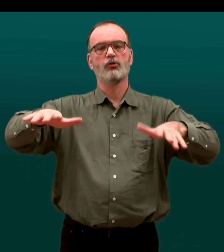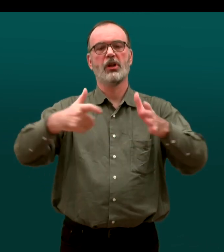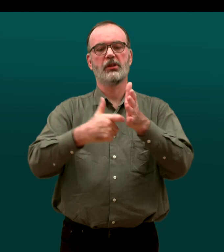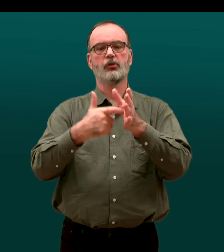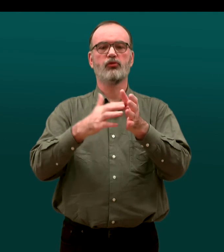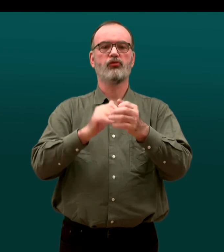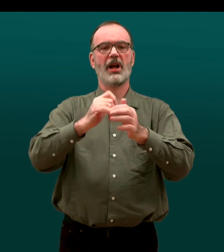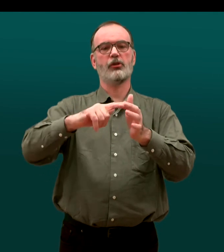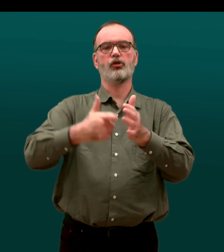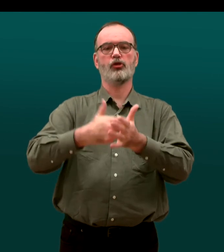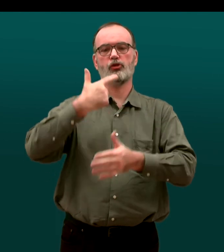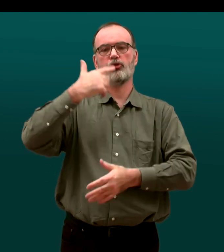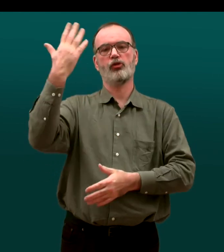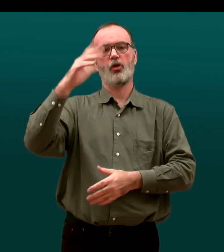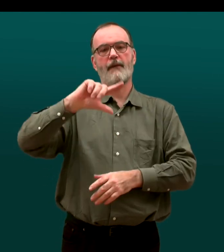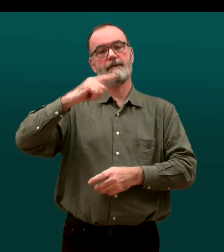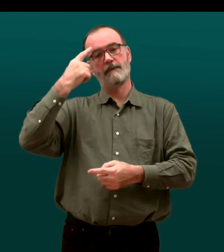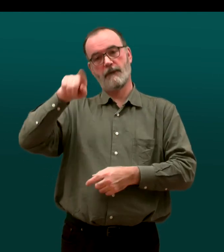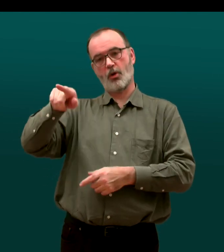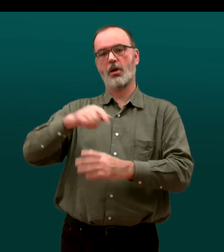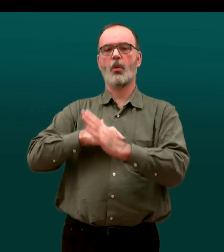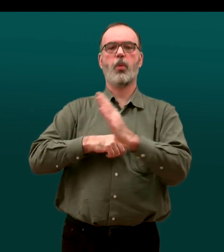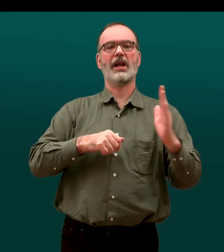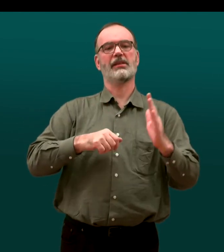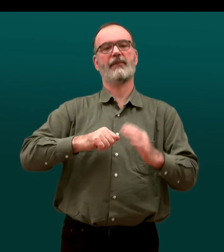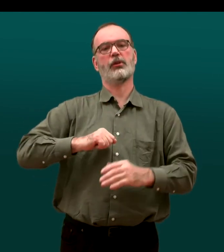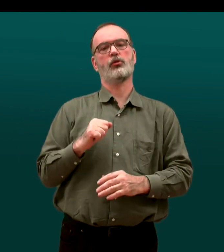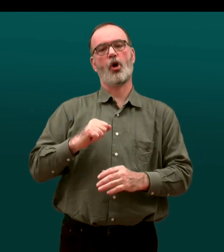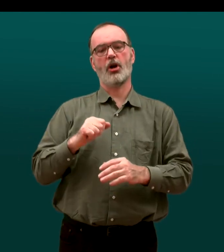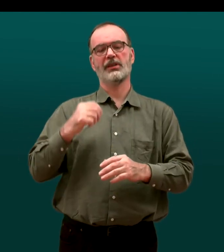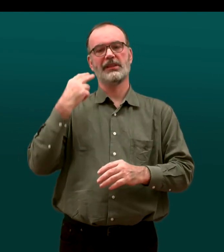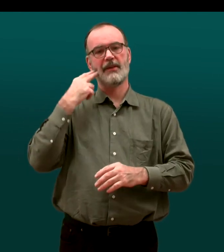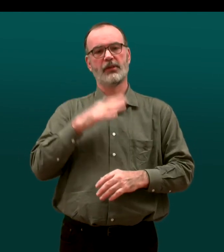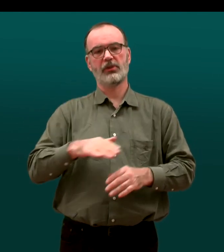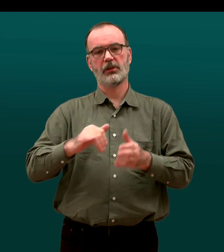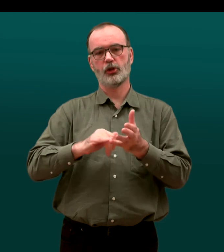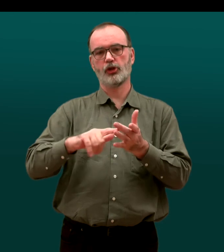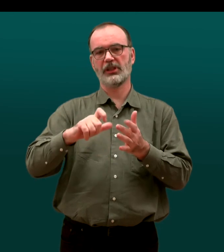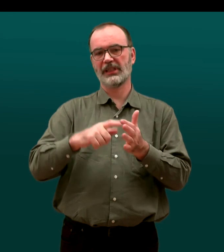Continue to support countryside ranger talks for West of Scotland Deaf Children's Society.